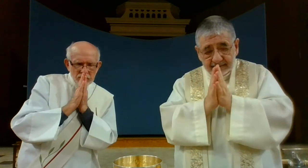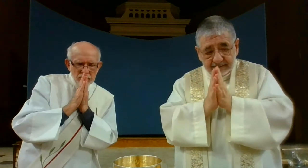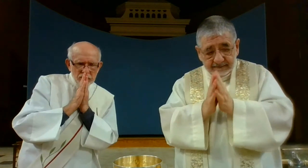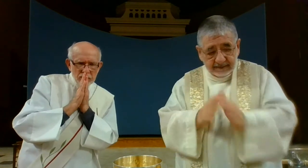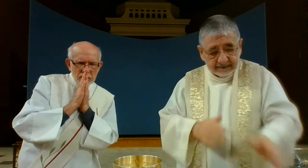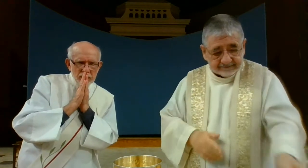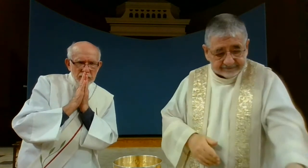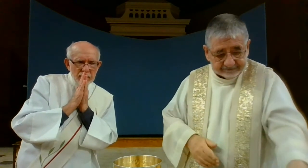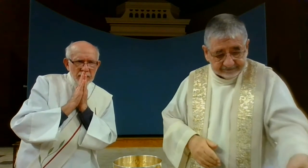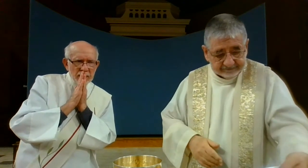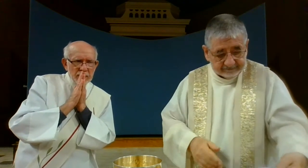Amen.